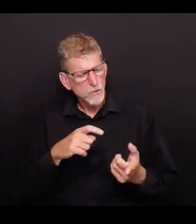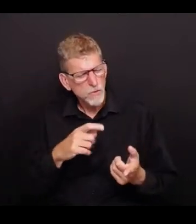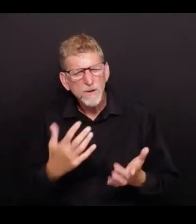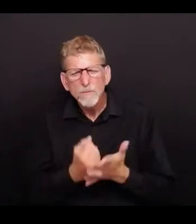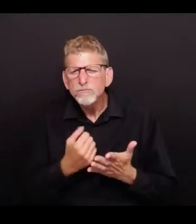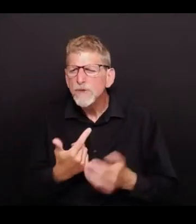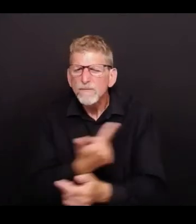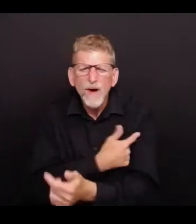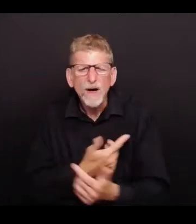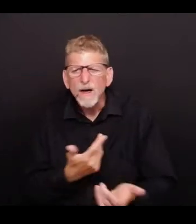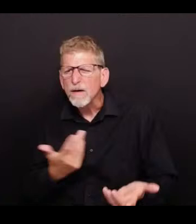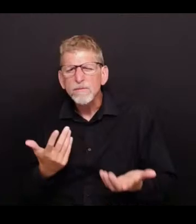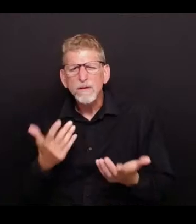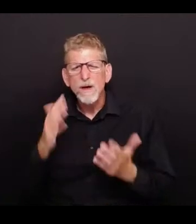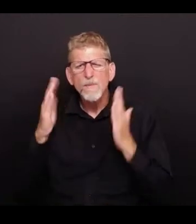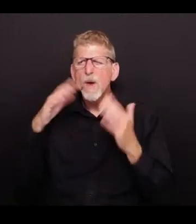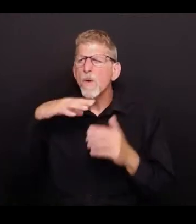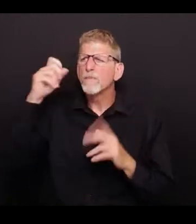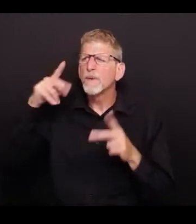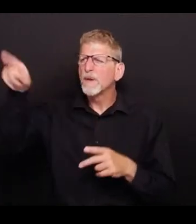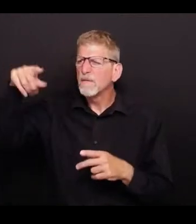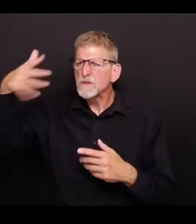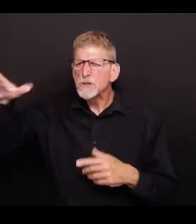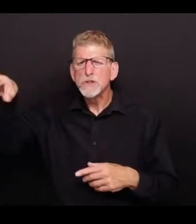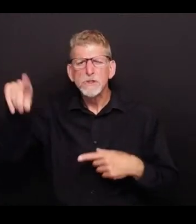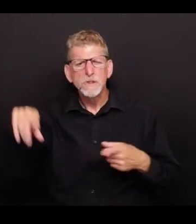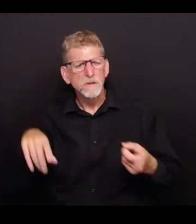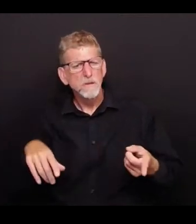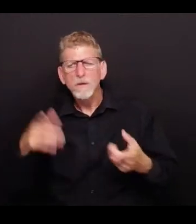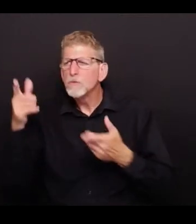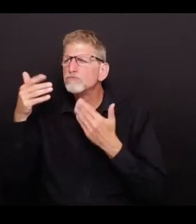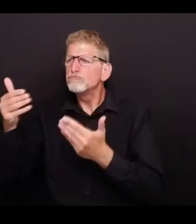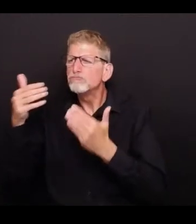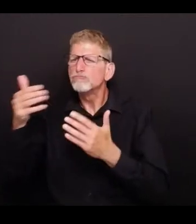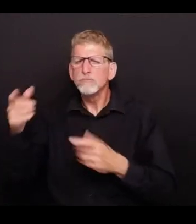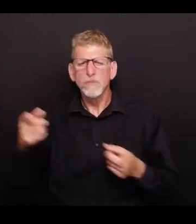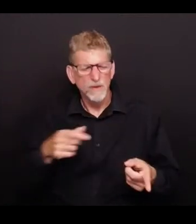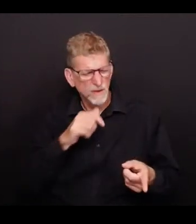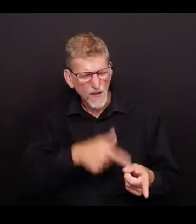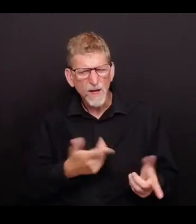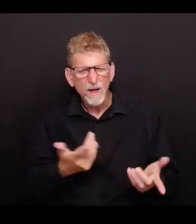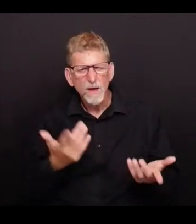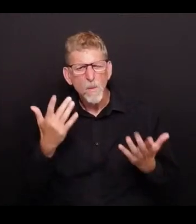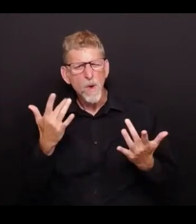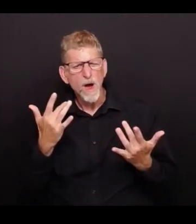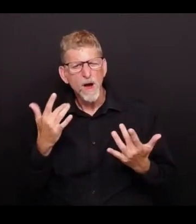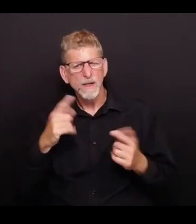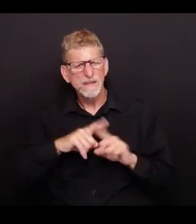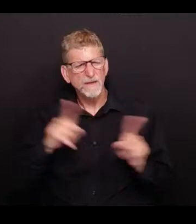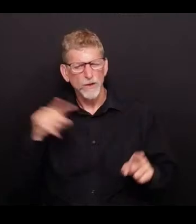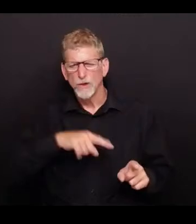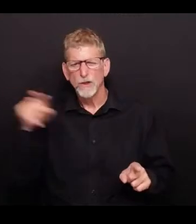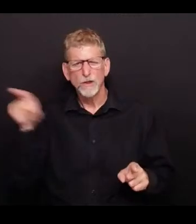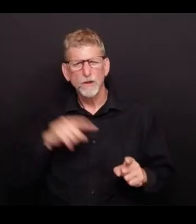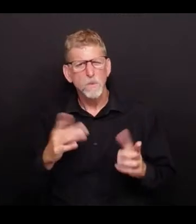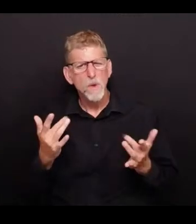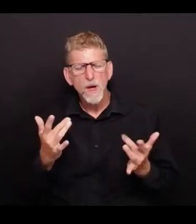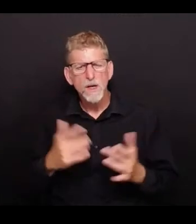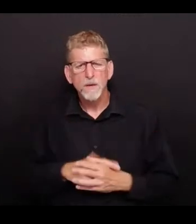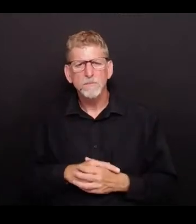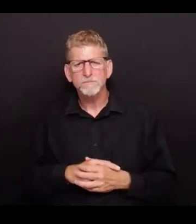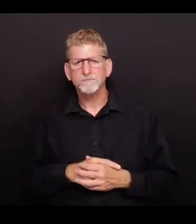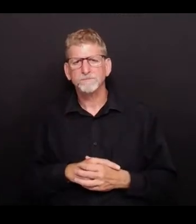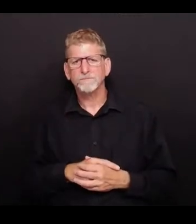color versus vaccination rates among older members of those same communities. What accounts for that gap, I